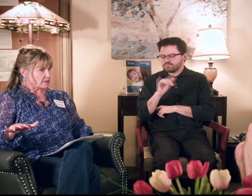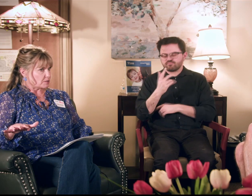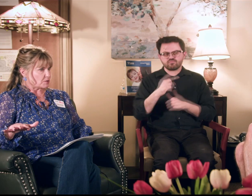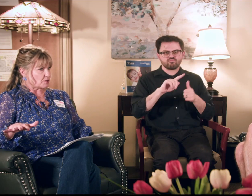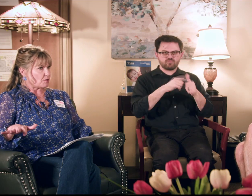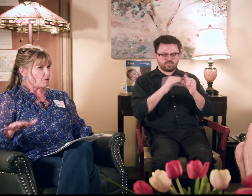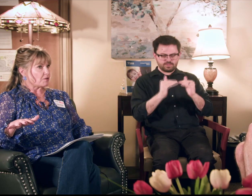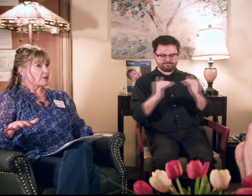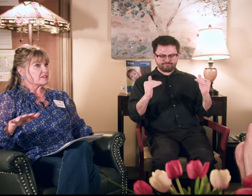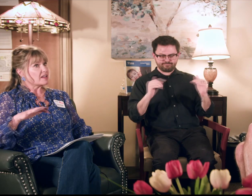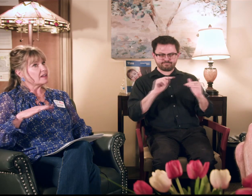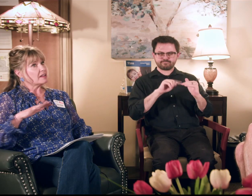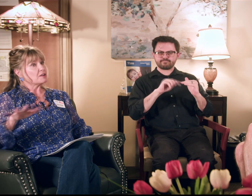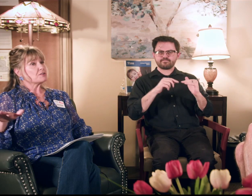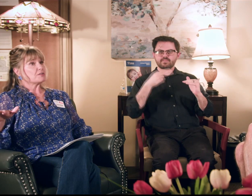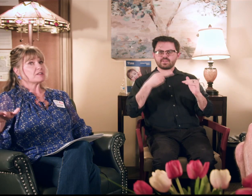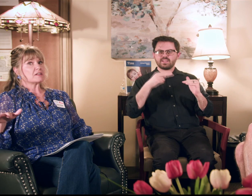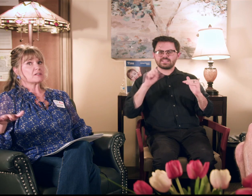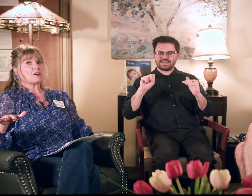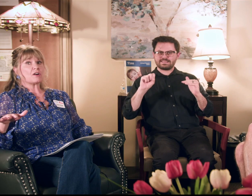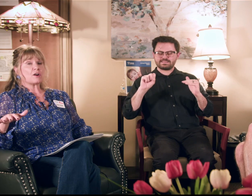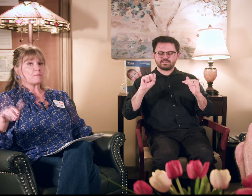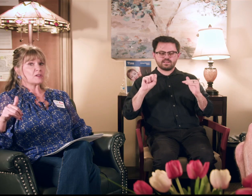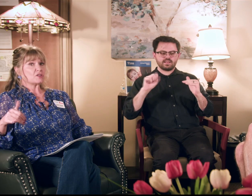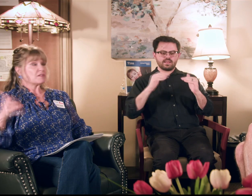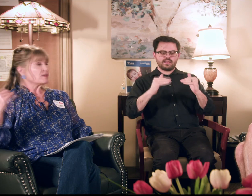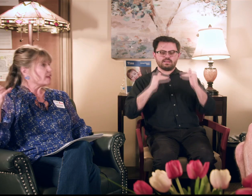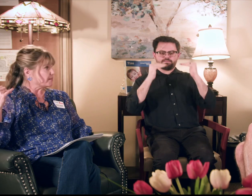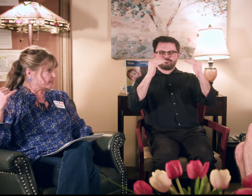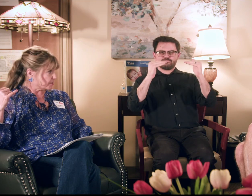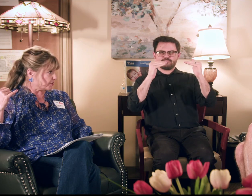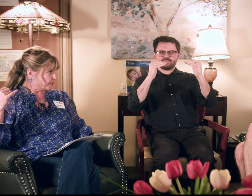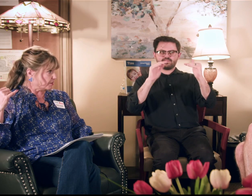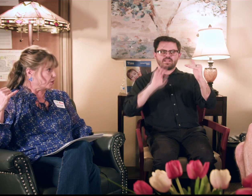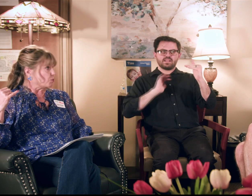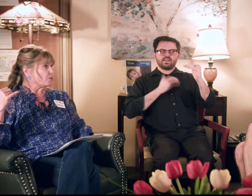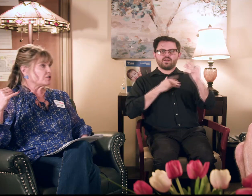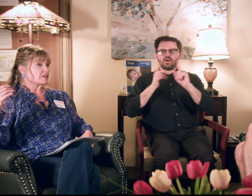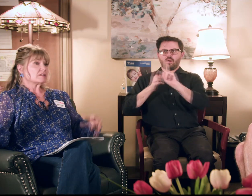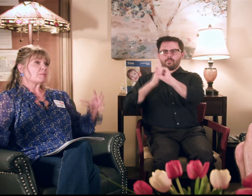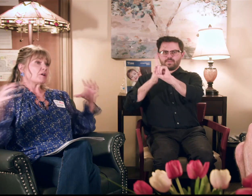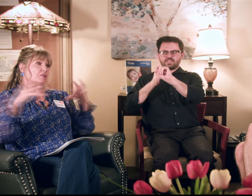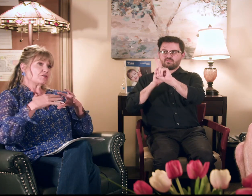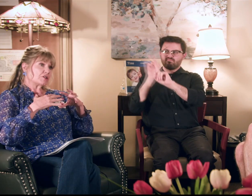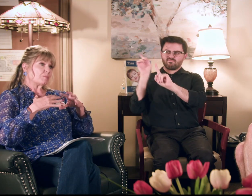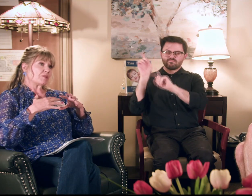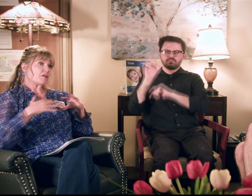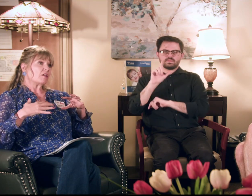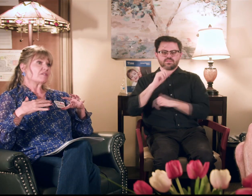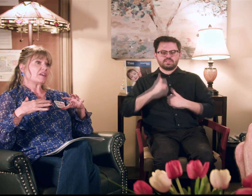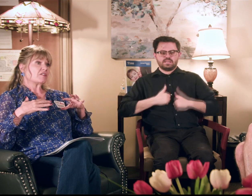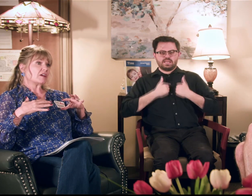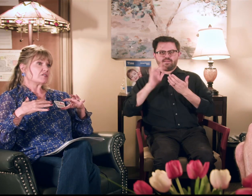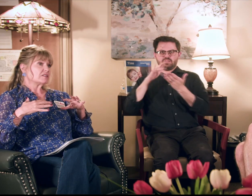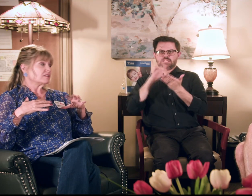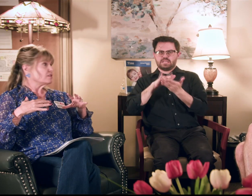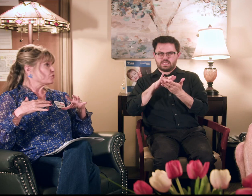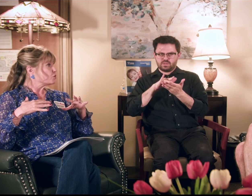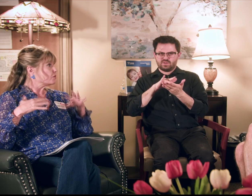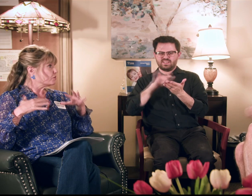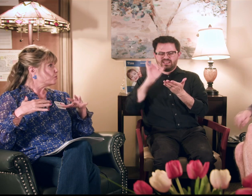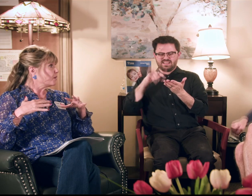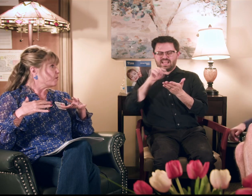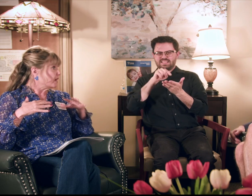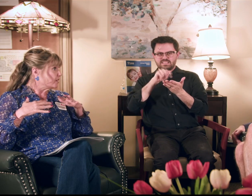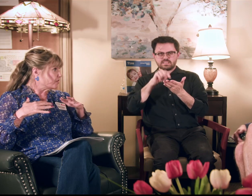H&S services, which I'll go over, and second layer services are our mission of the Life Center, which is the partnership with all of the other